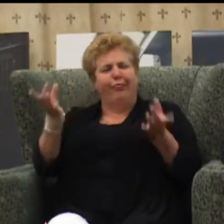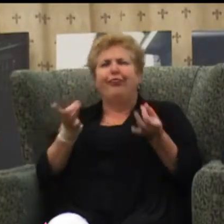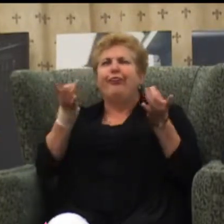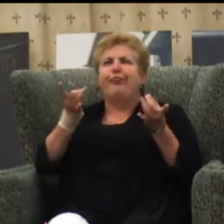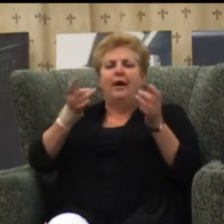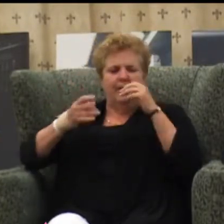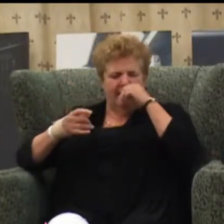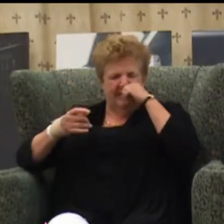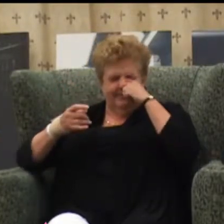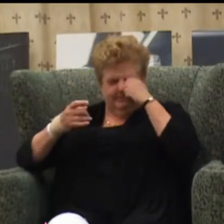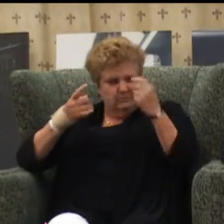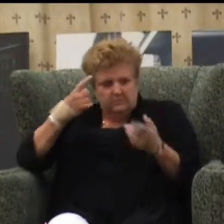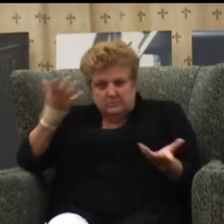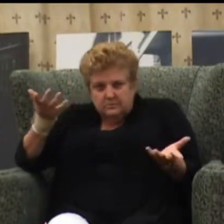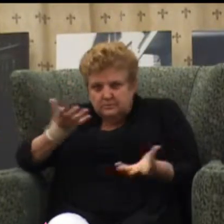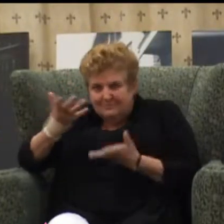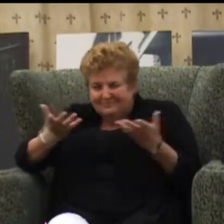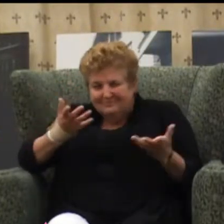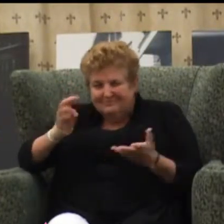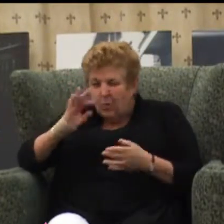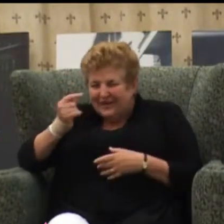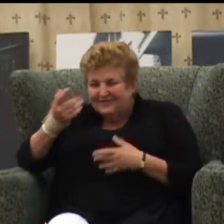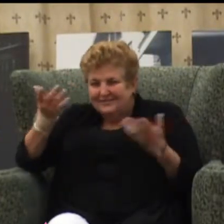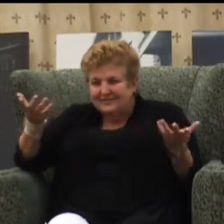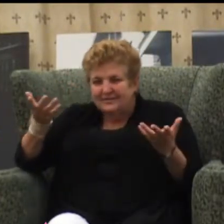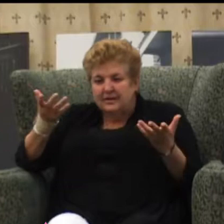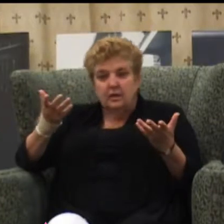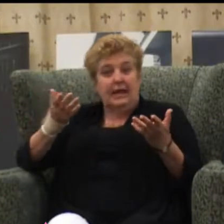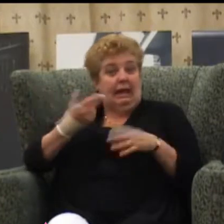craft hour, nature walks.